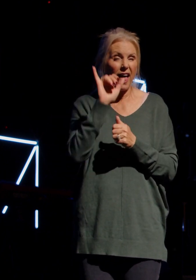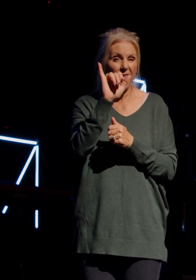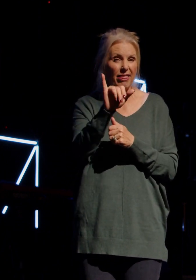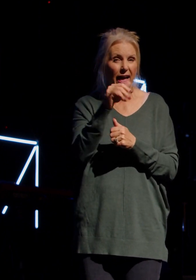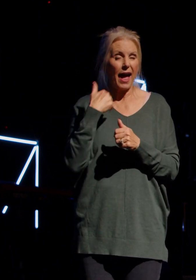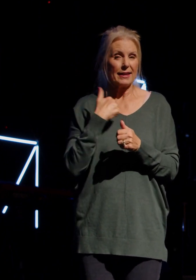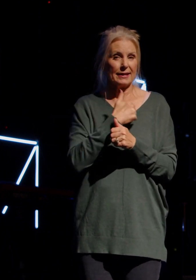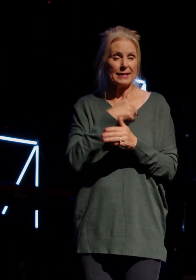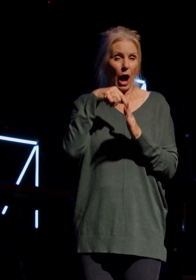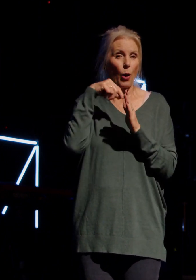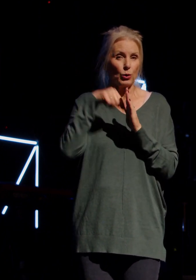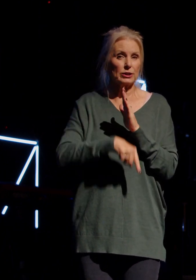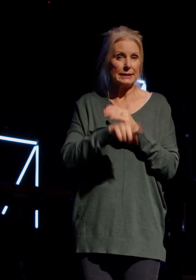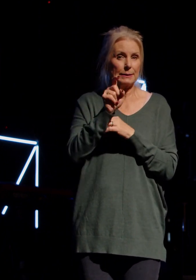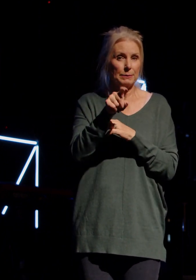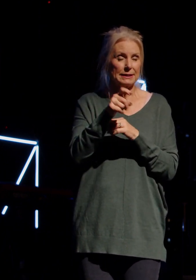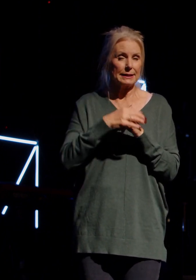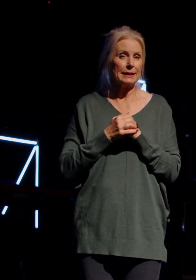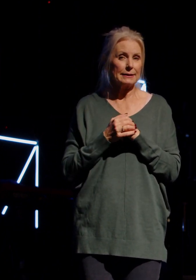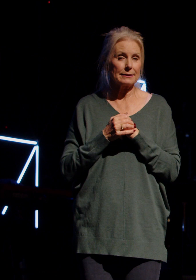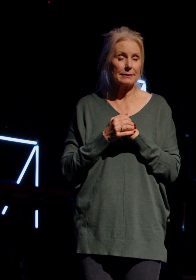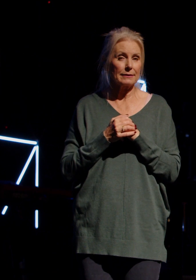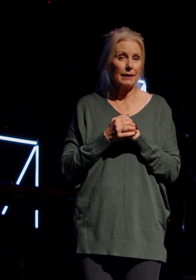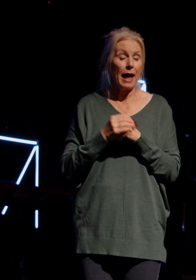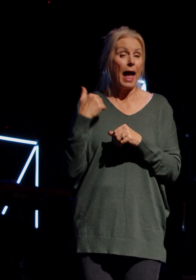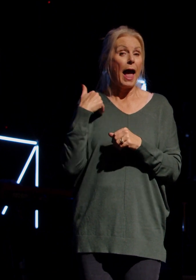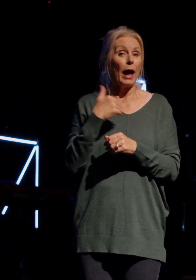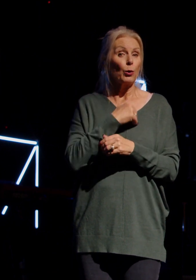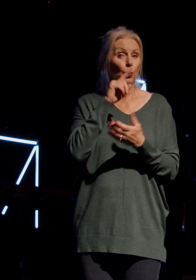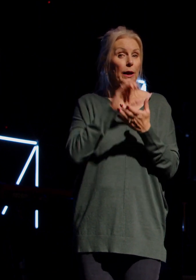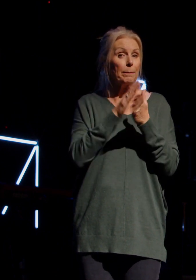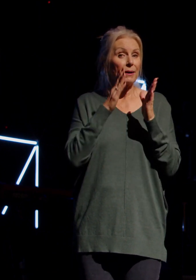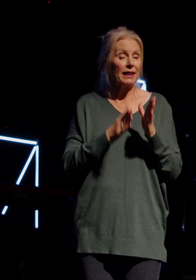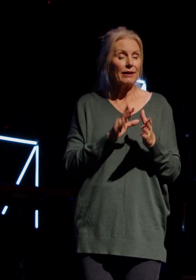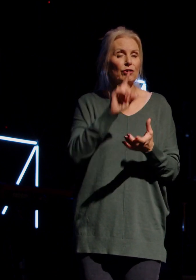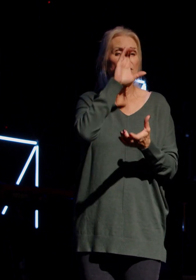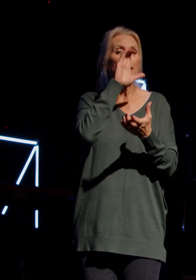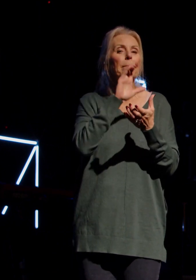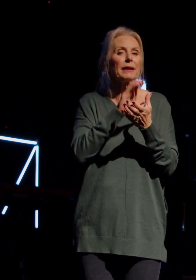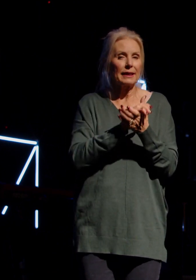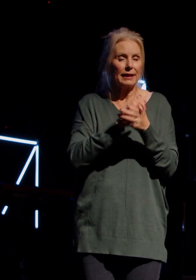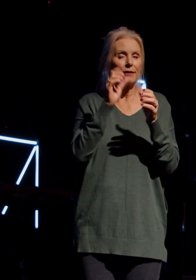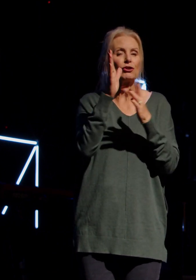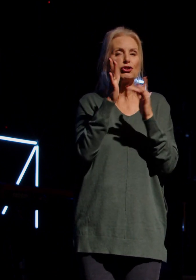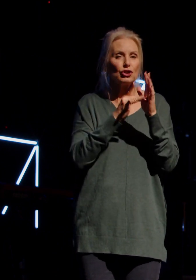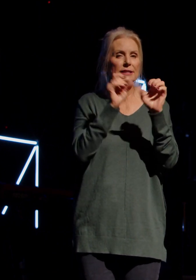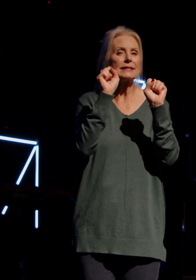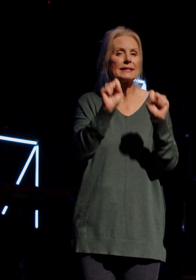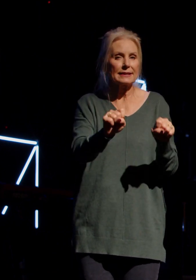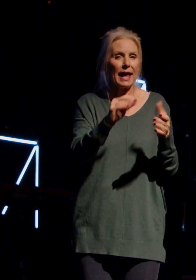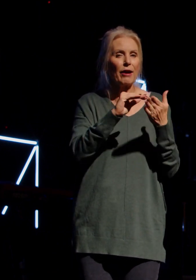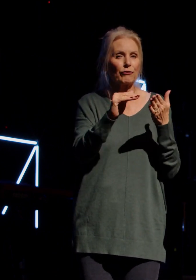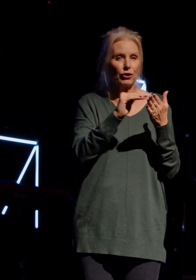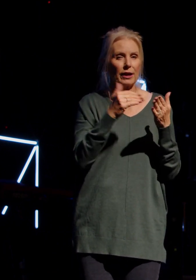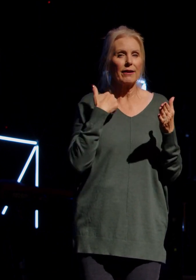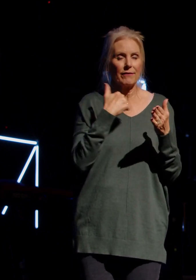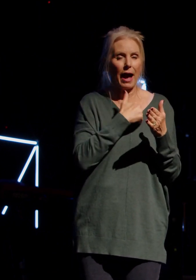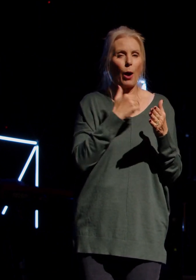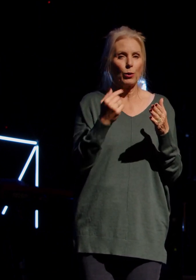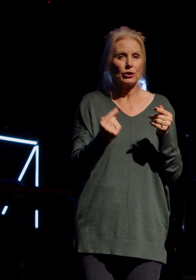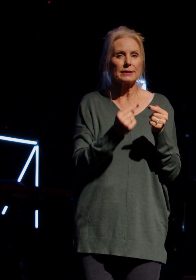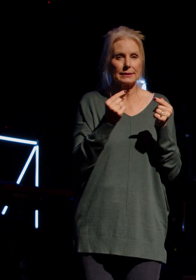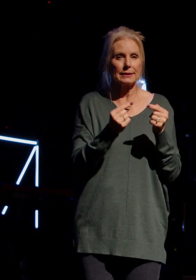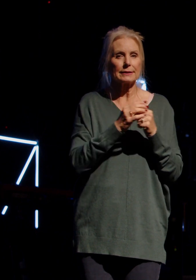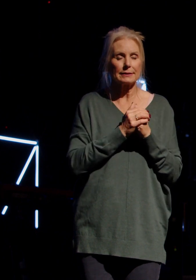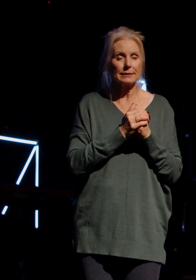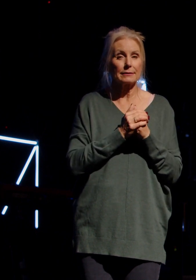of Jesus believe that Jesus can meet our deepest need. Opponents, they don't believe it. They don't turn to him. They don't want